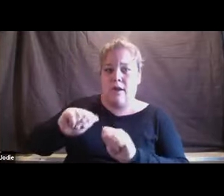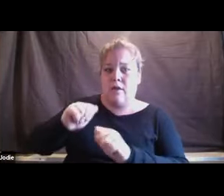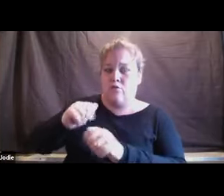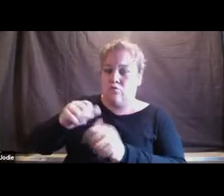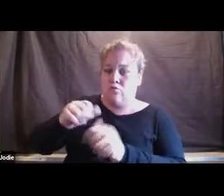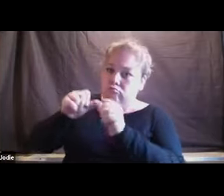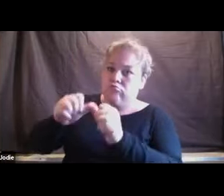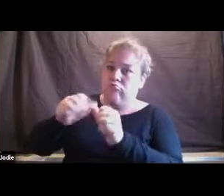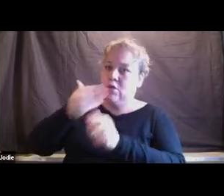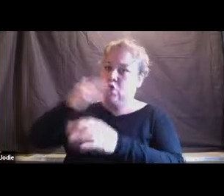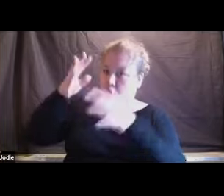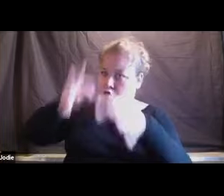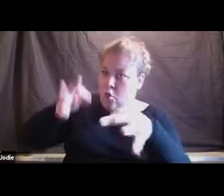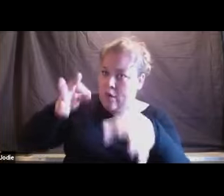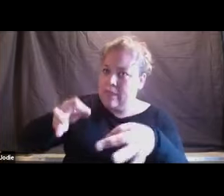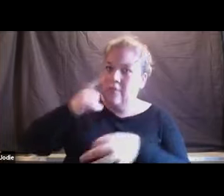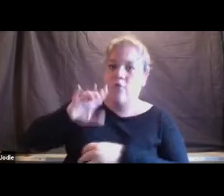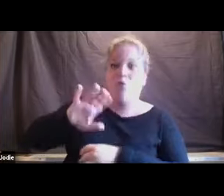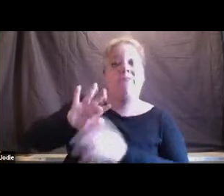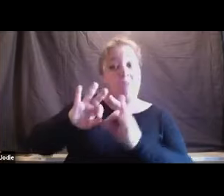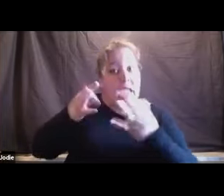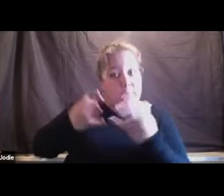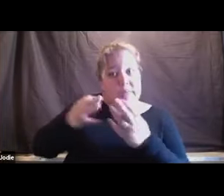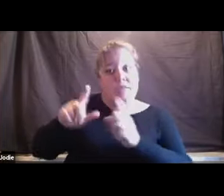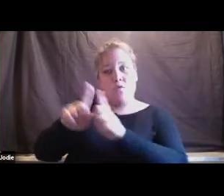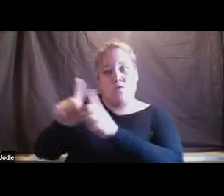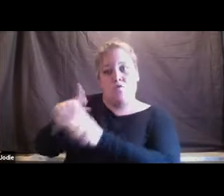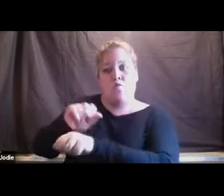families and their workforce.